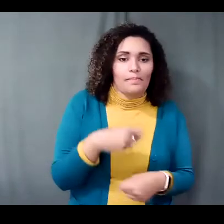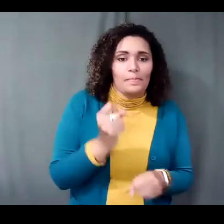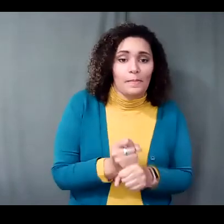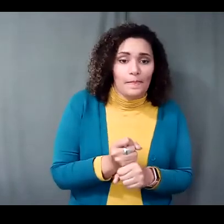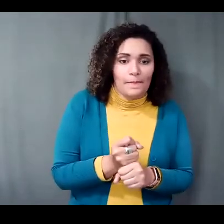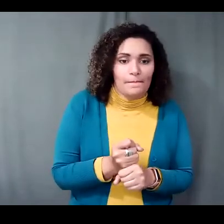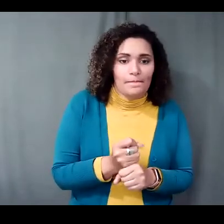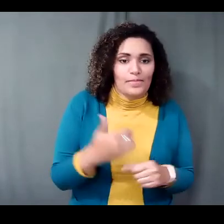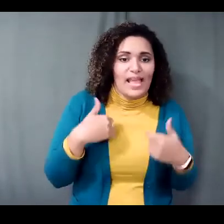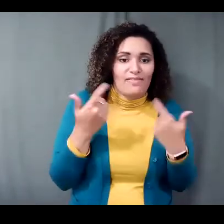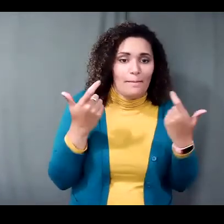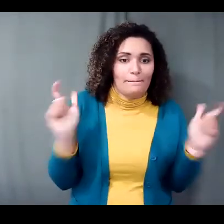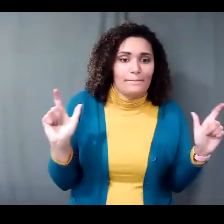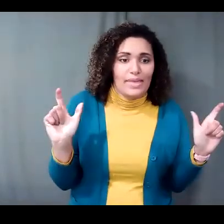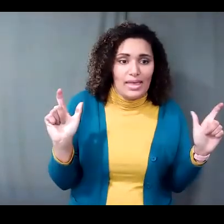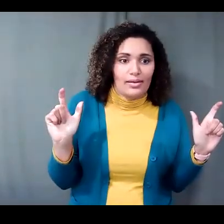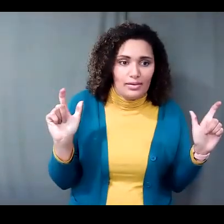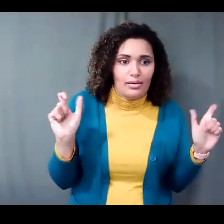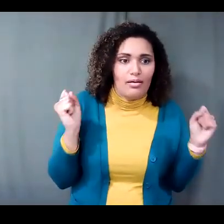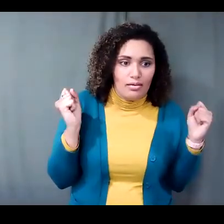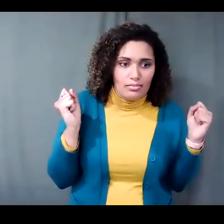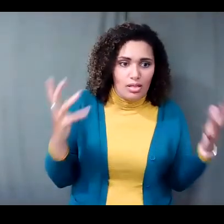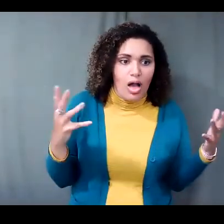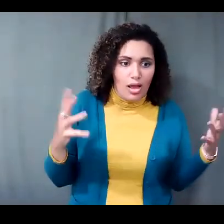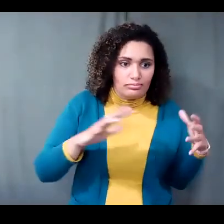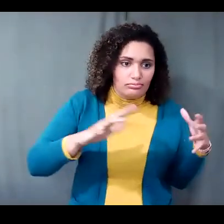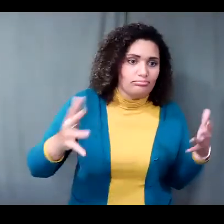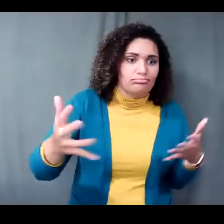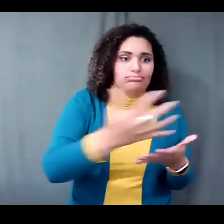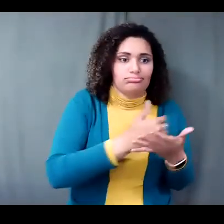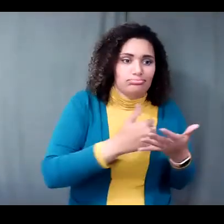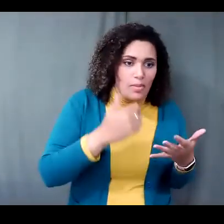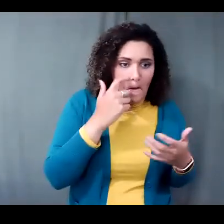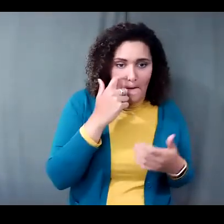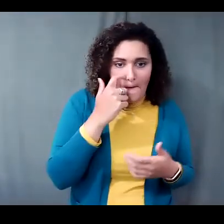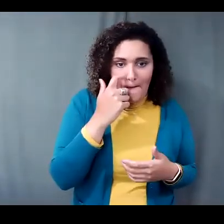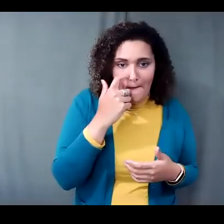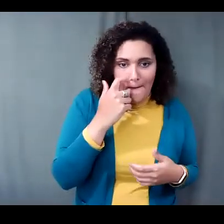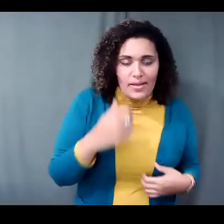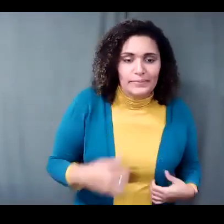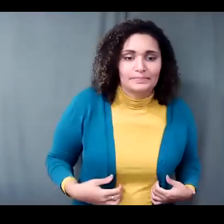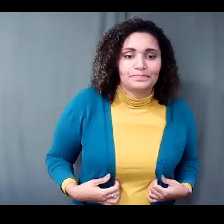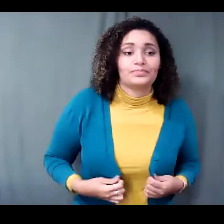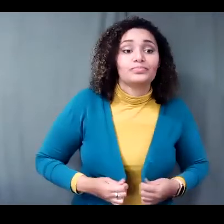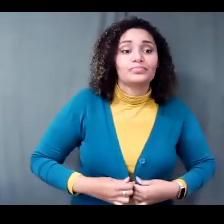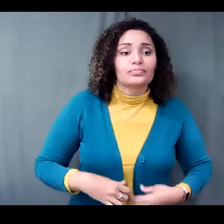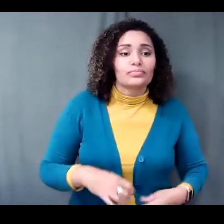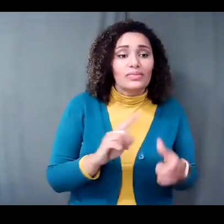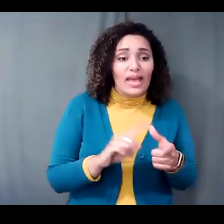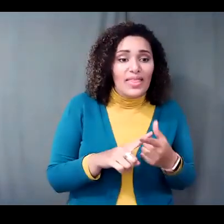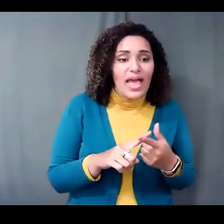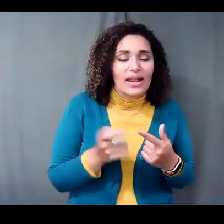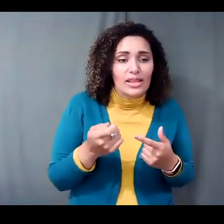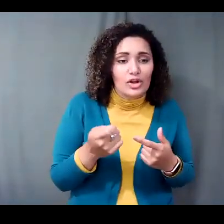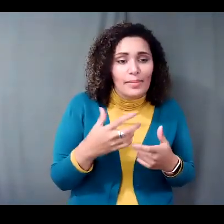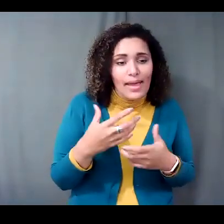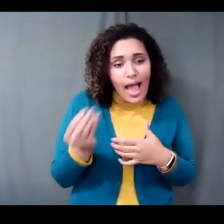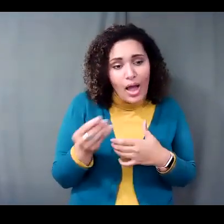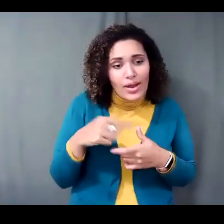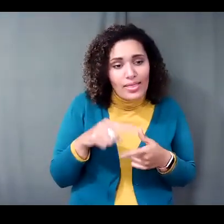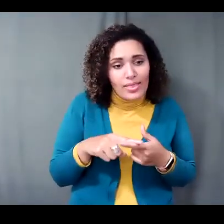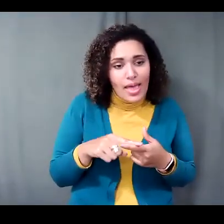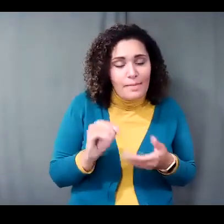is. There are lots of kinds and sub kinds. So there's white port and there's rosé port now, which is